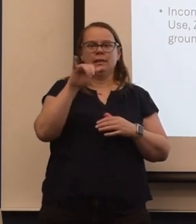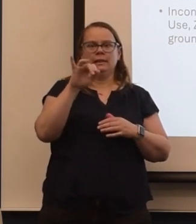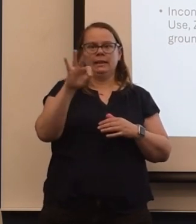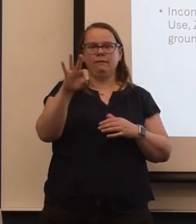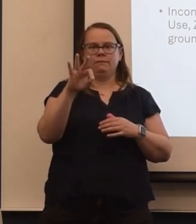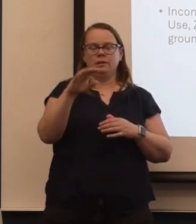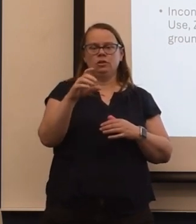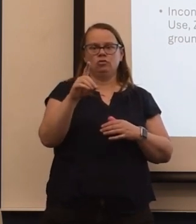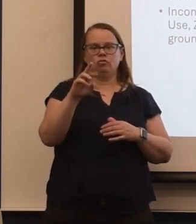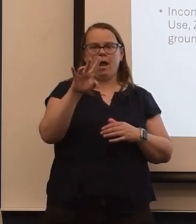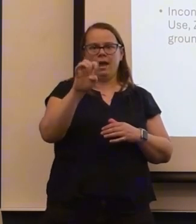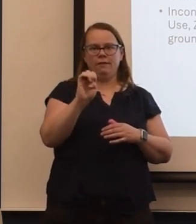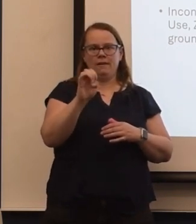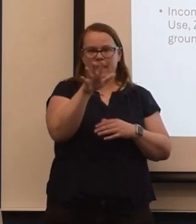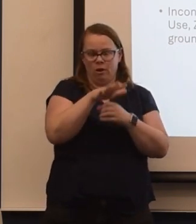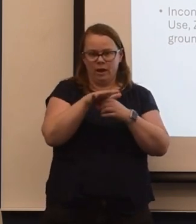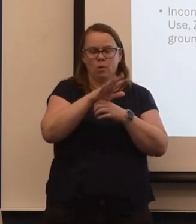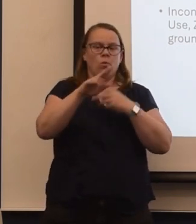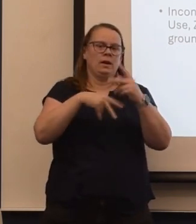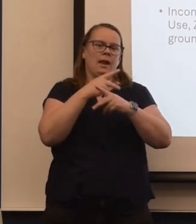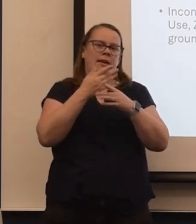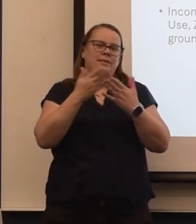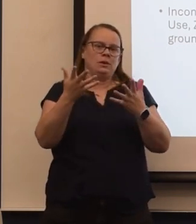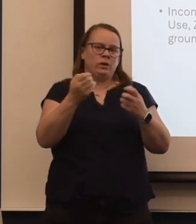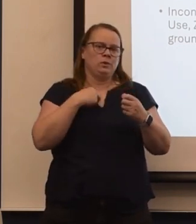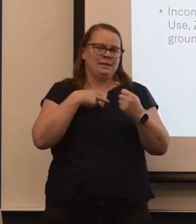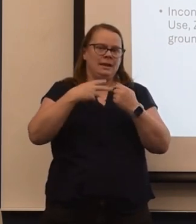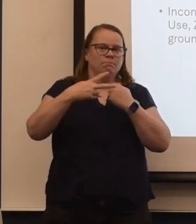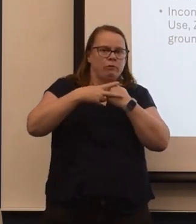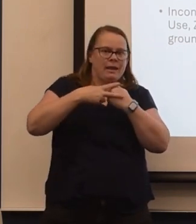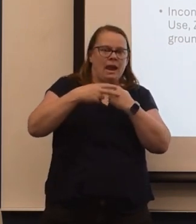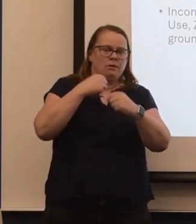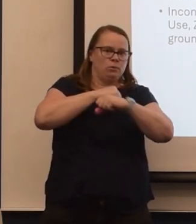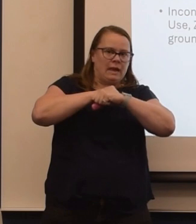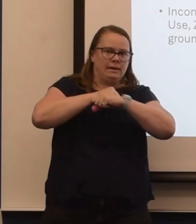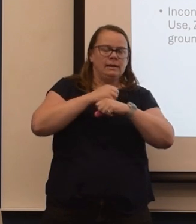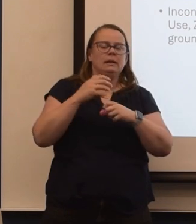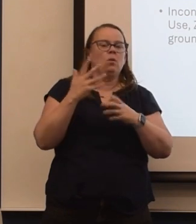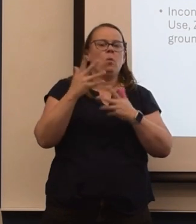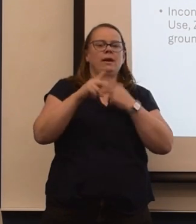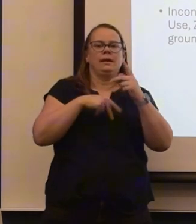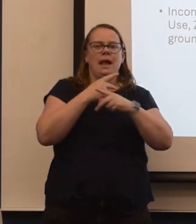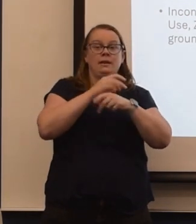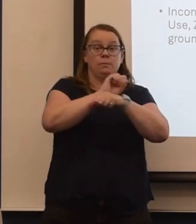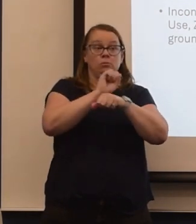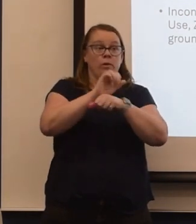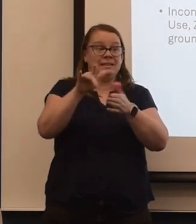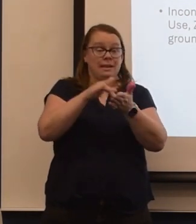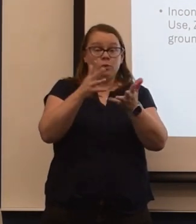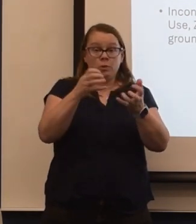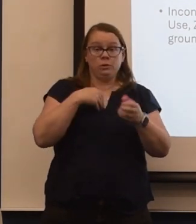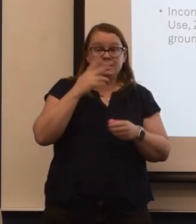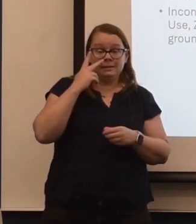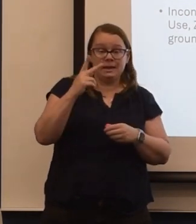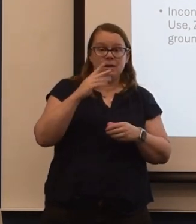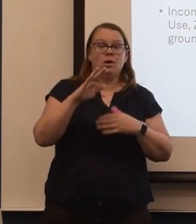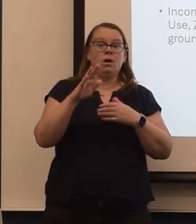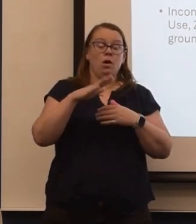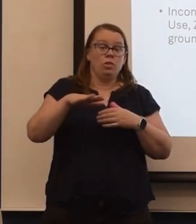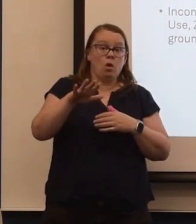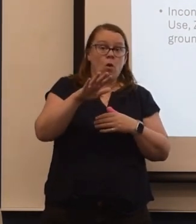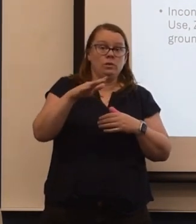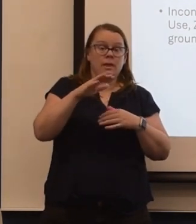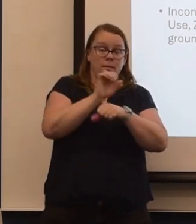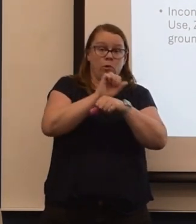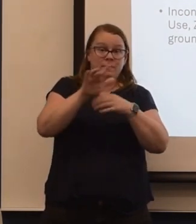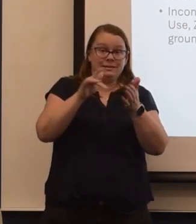Drive area, and what kind of things do we want to see preserved in there? What kind of employment centers do we want to see? Are those employment centers